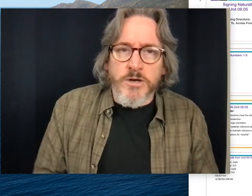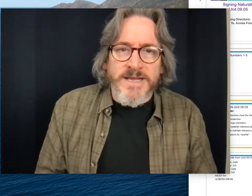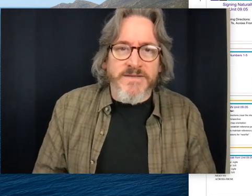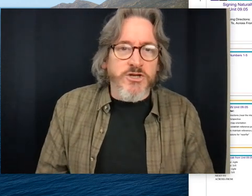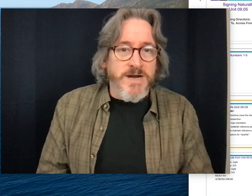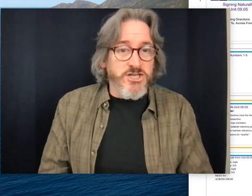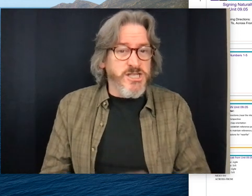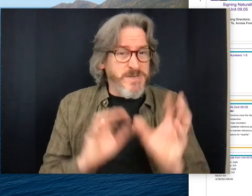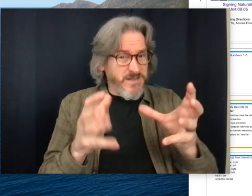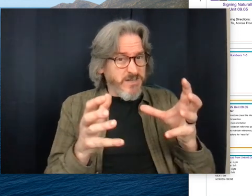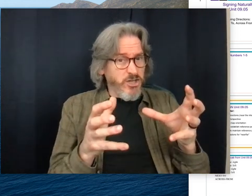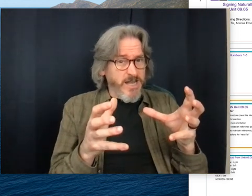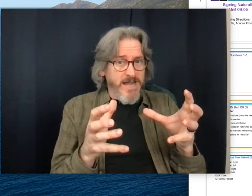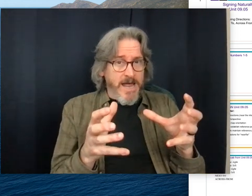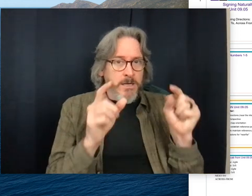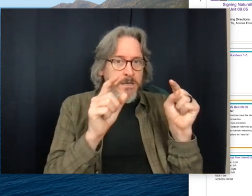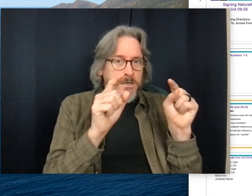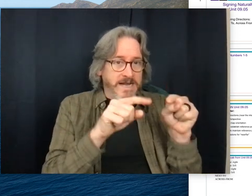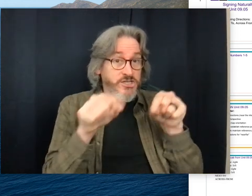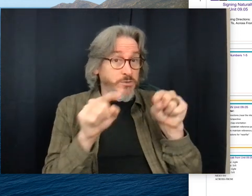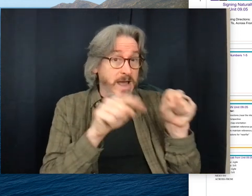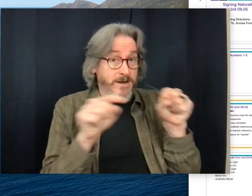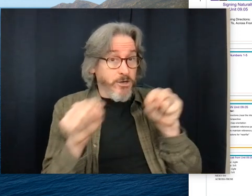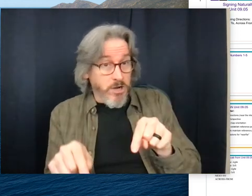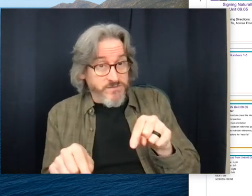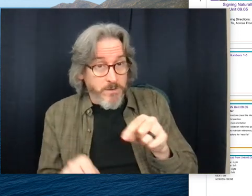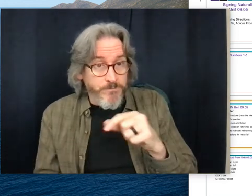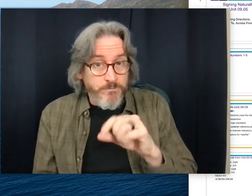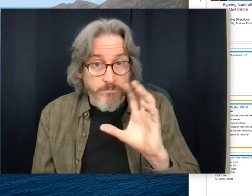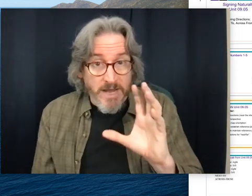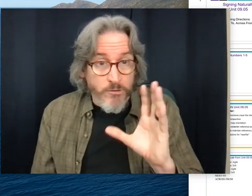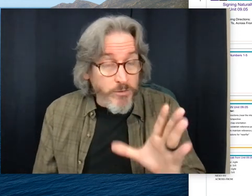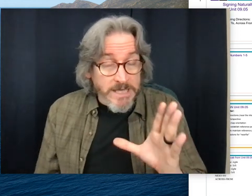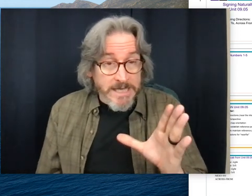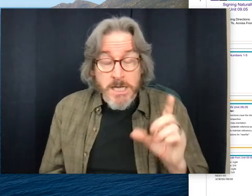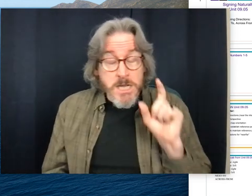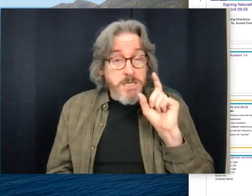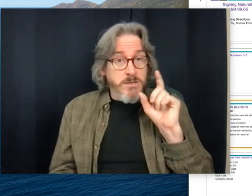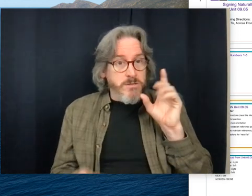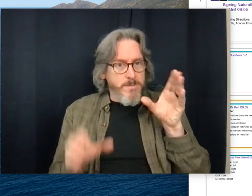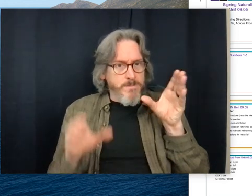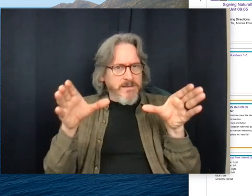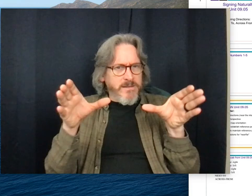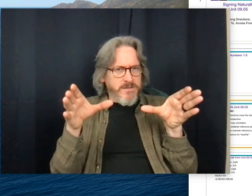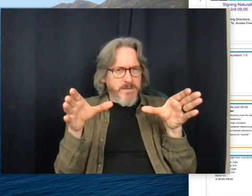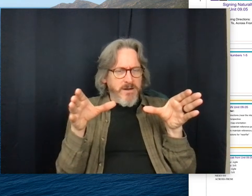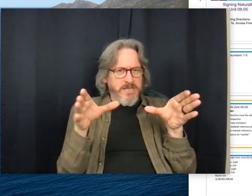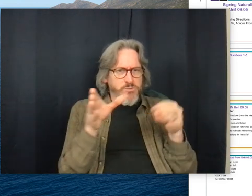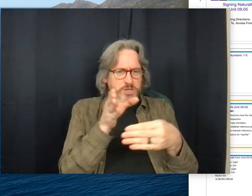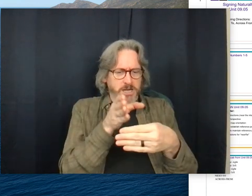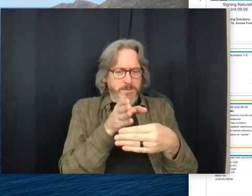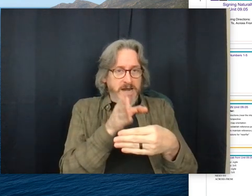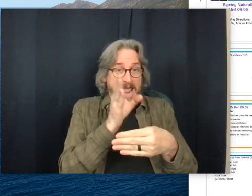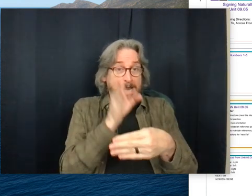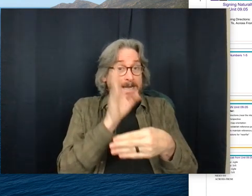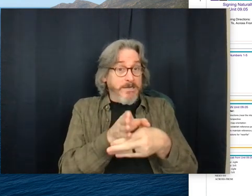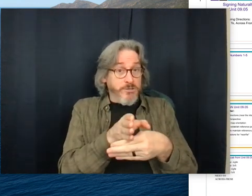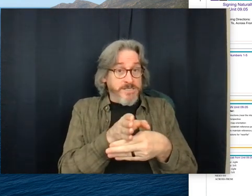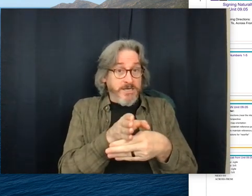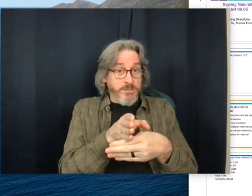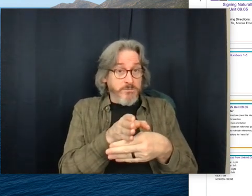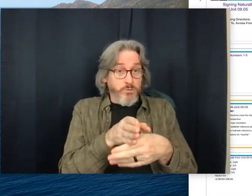we're going to be giving directions, specifically looking at next to and across from. And really, the main thing to think about is we're talking about